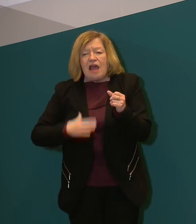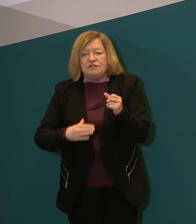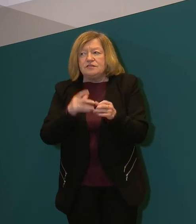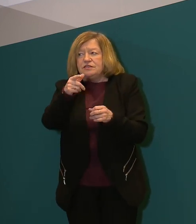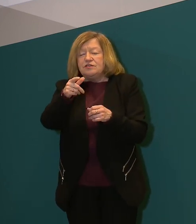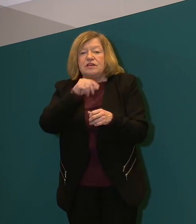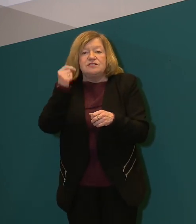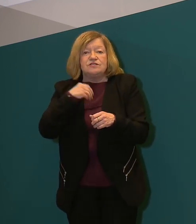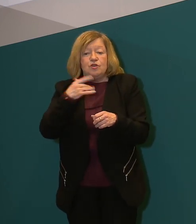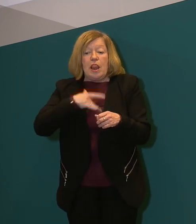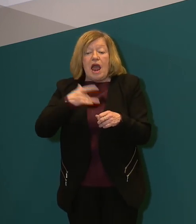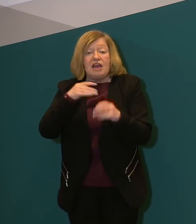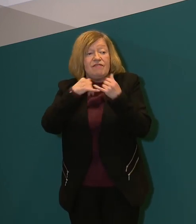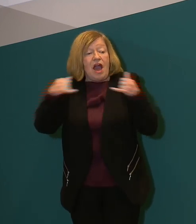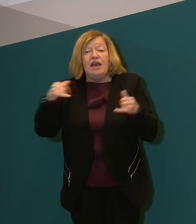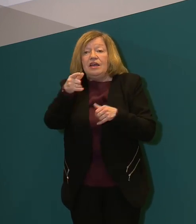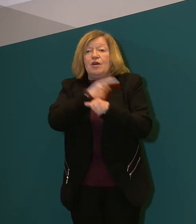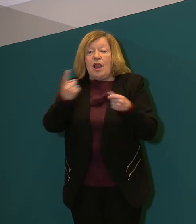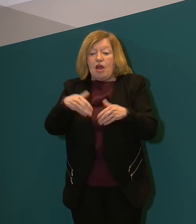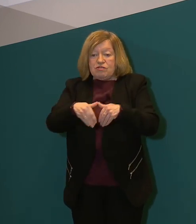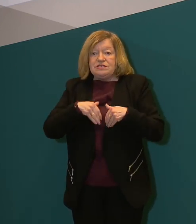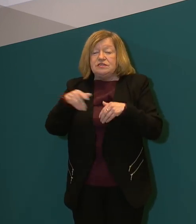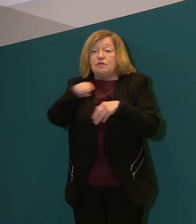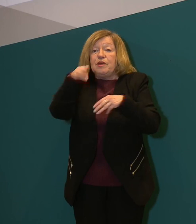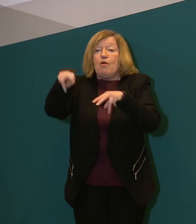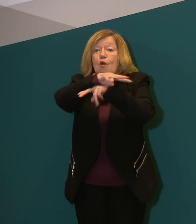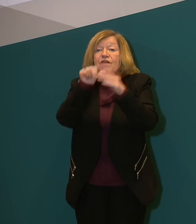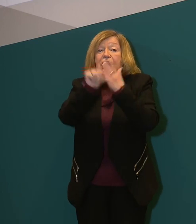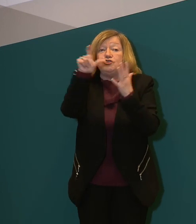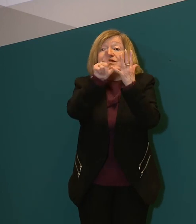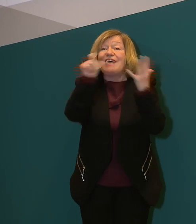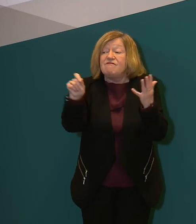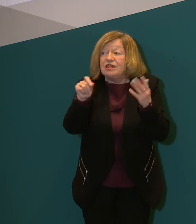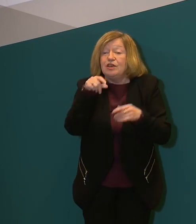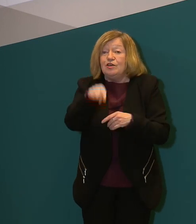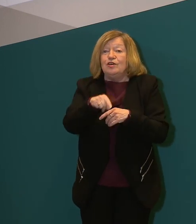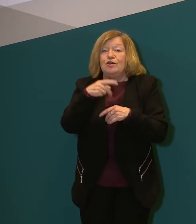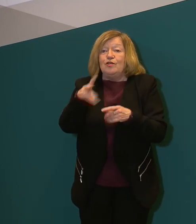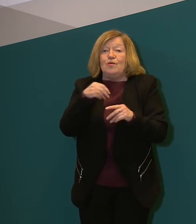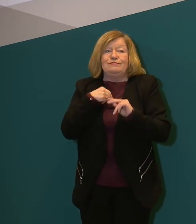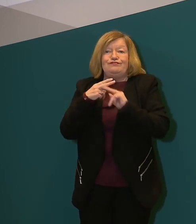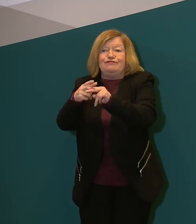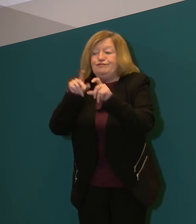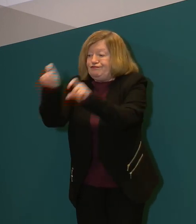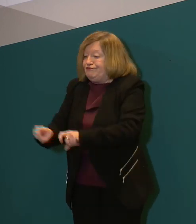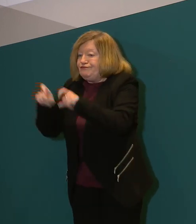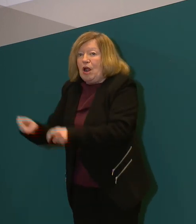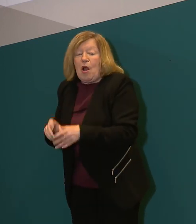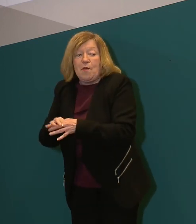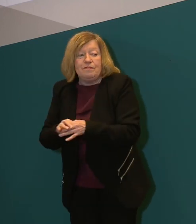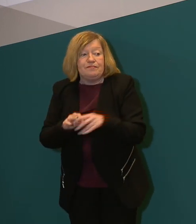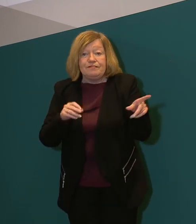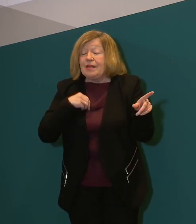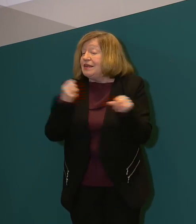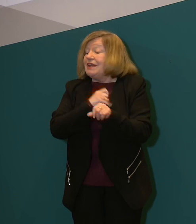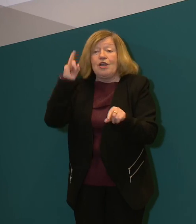were to listen to Liveline today, there seems to be quite a lot of resistance among over 70s to the notion that they should be cocooned away for a long period. I